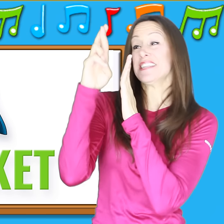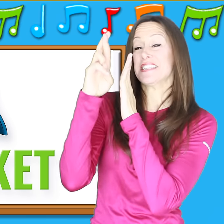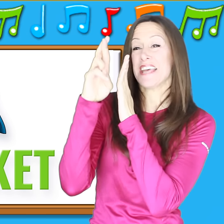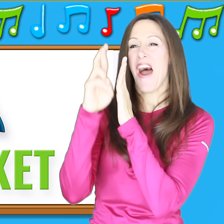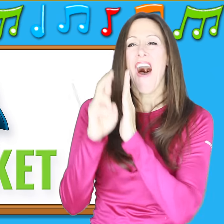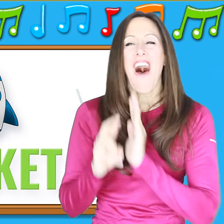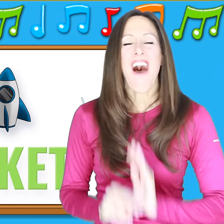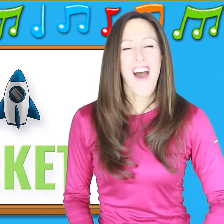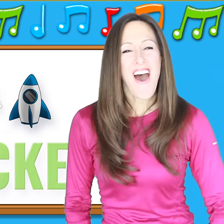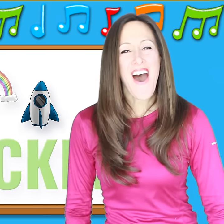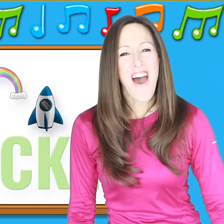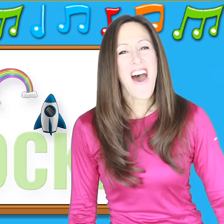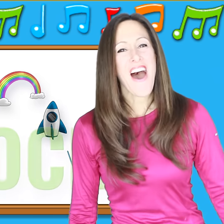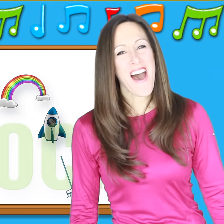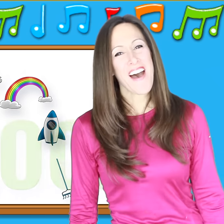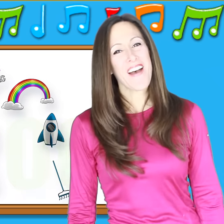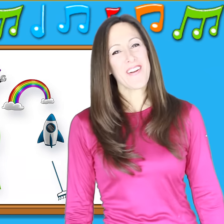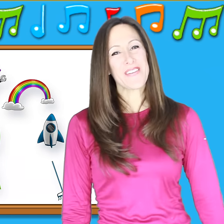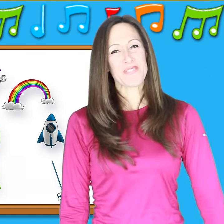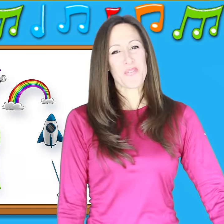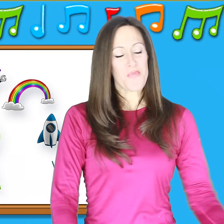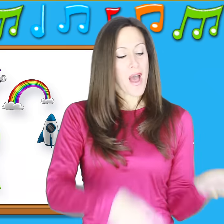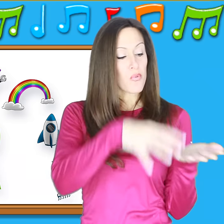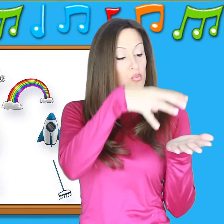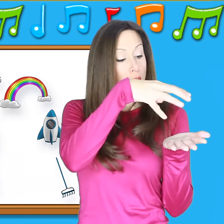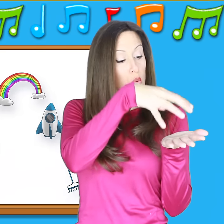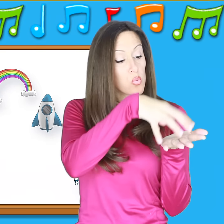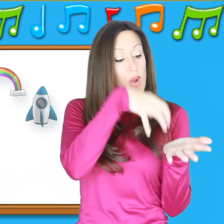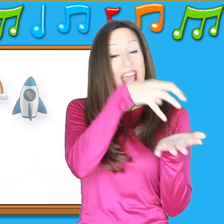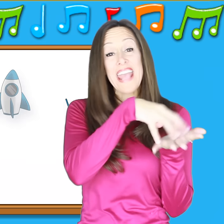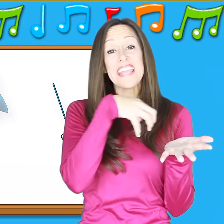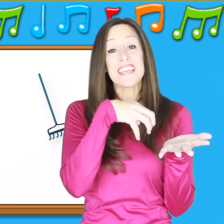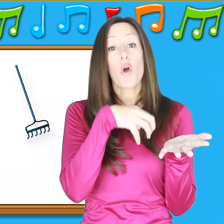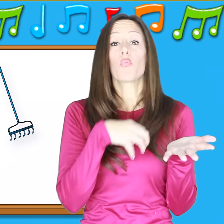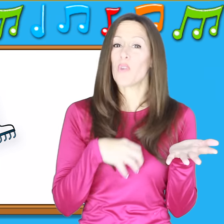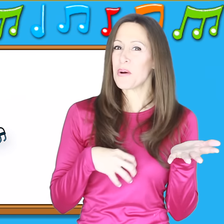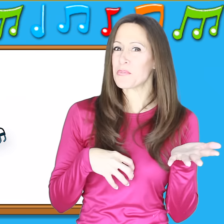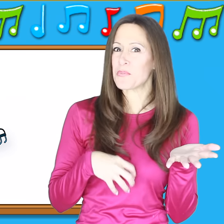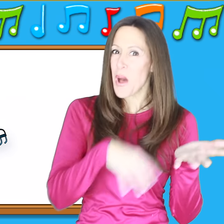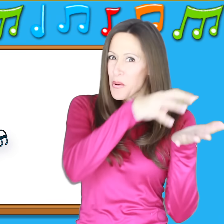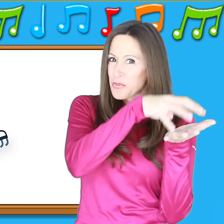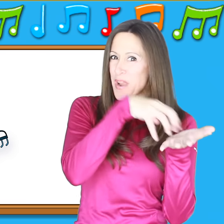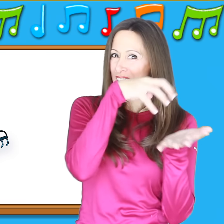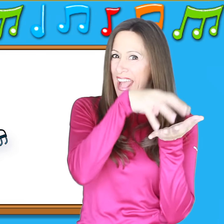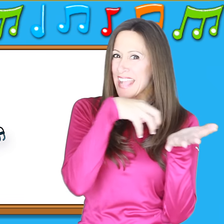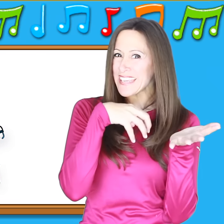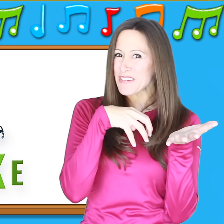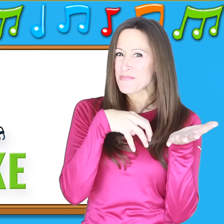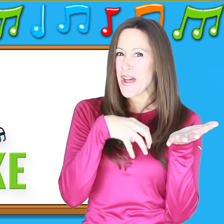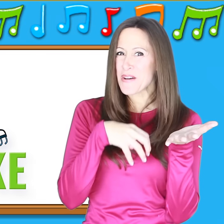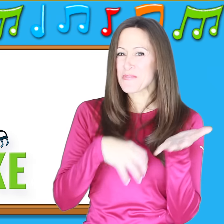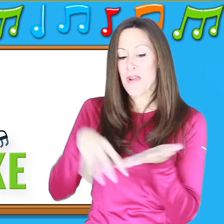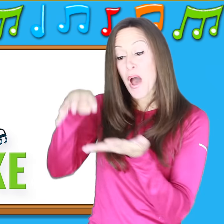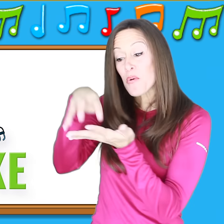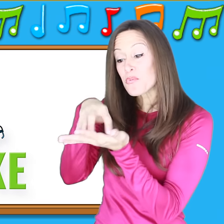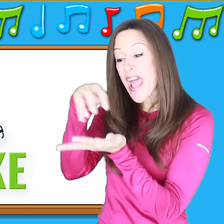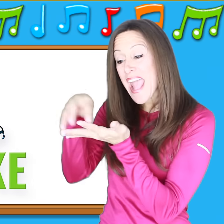rocket. R is for rake, rake,